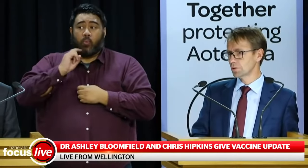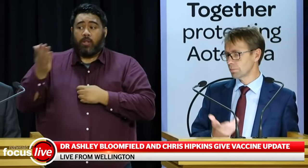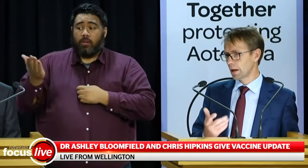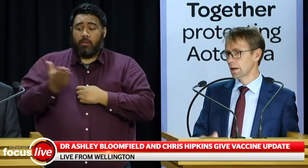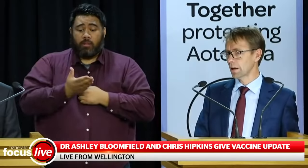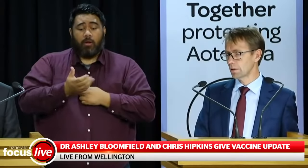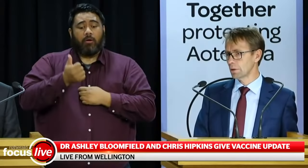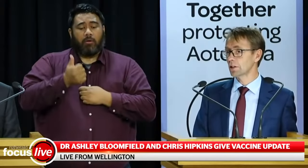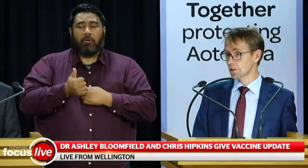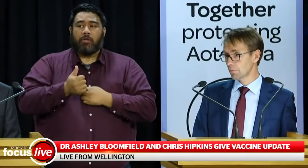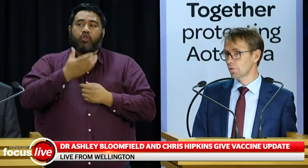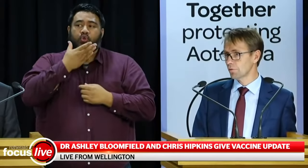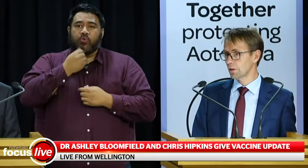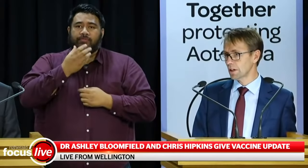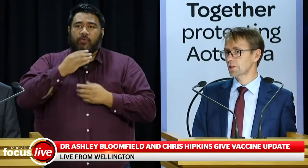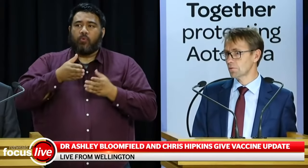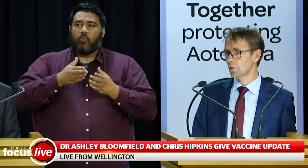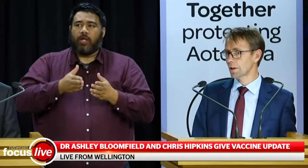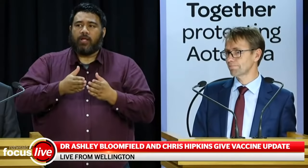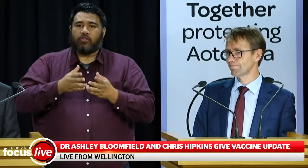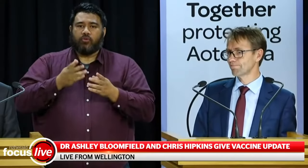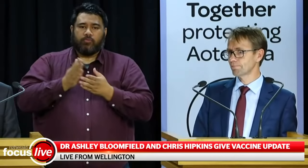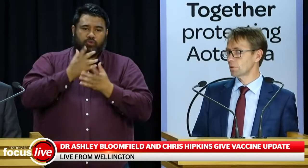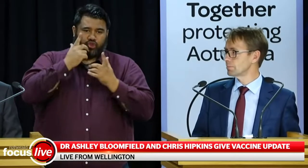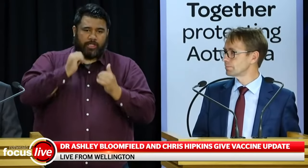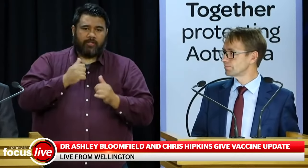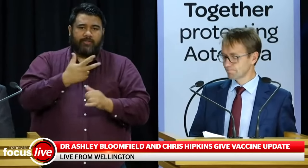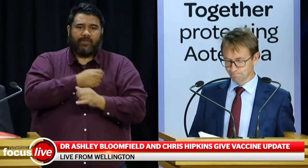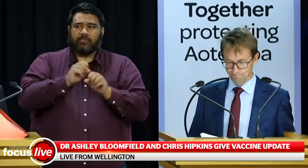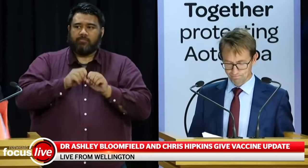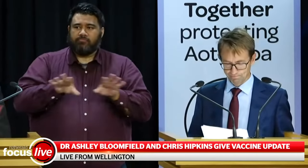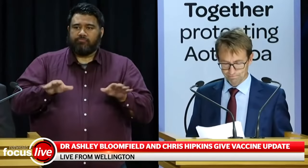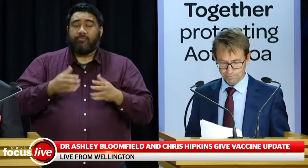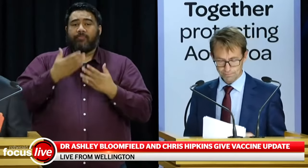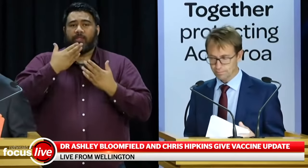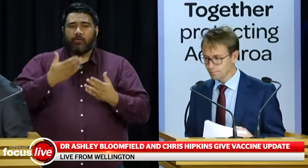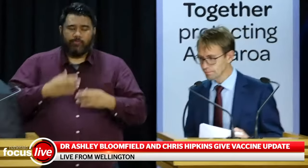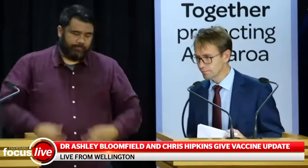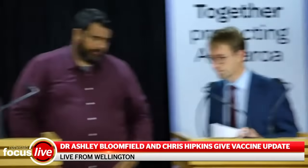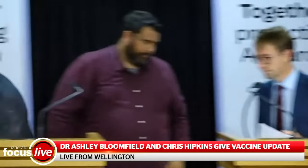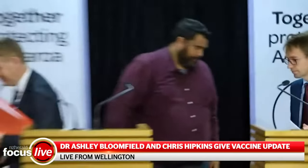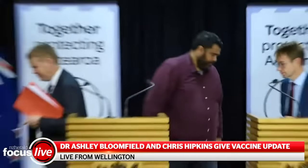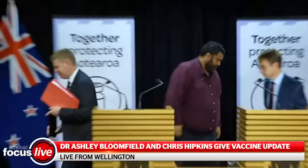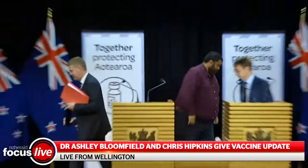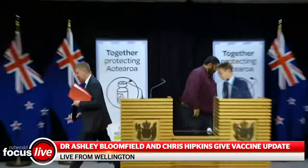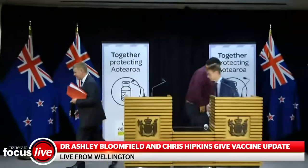and assurance mechanism for the vaccine rollout. All right, thanks very much, everybody.